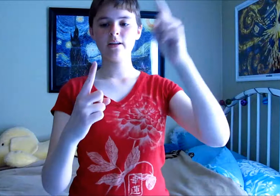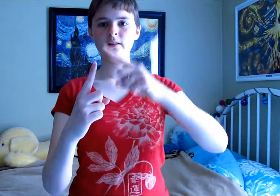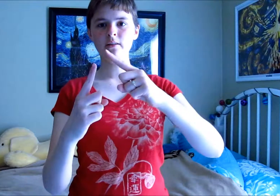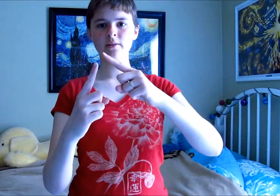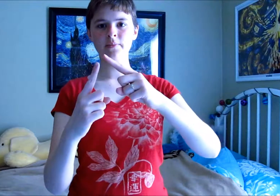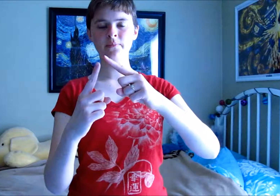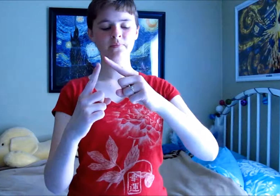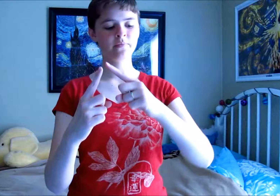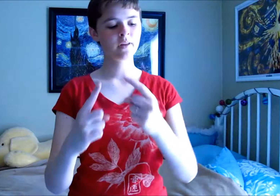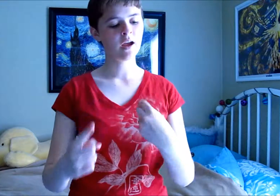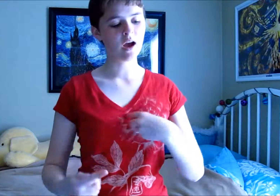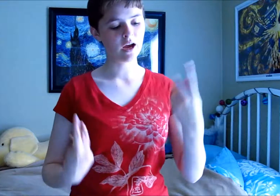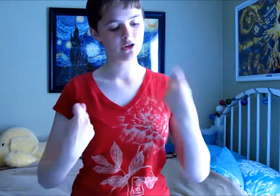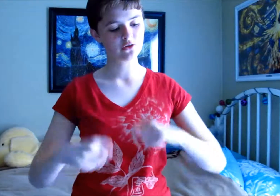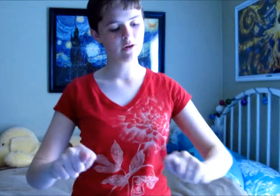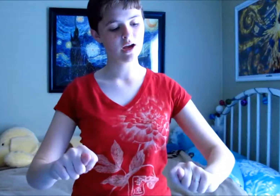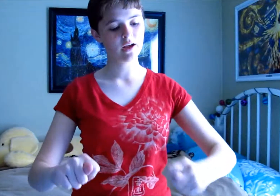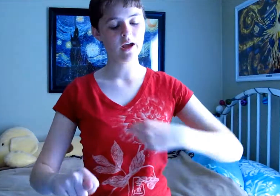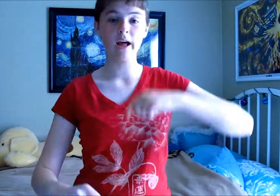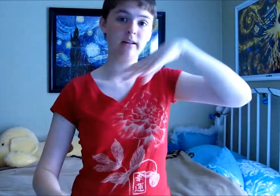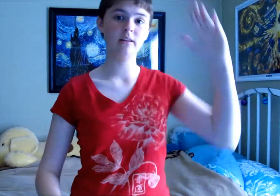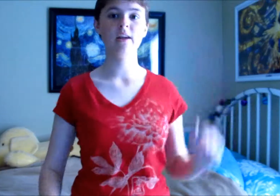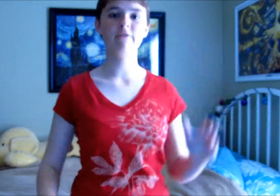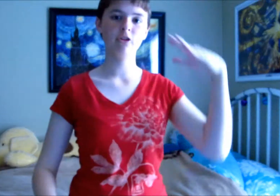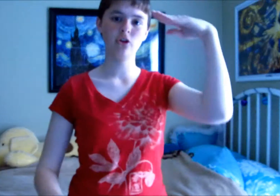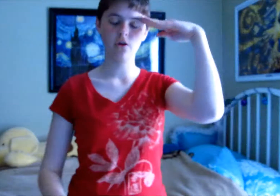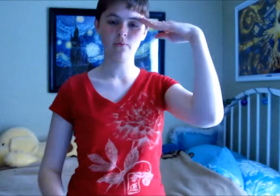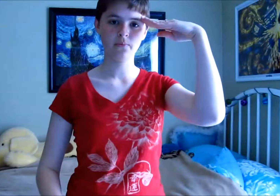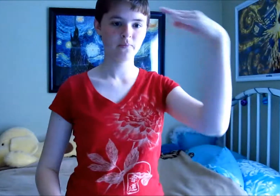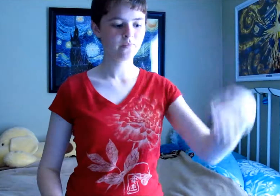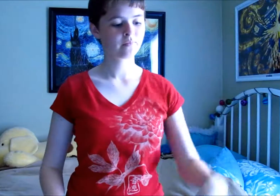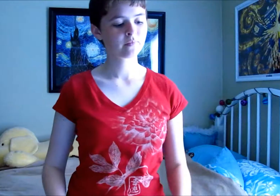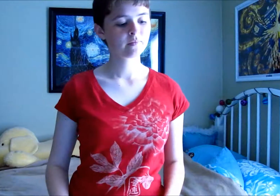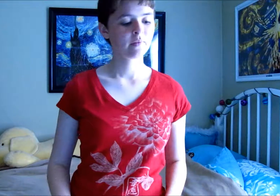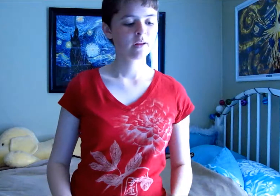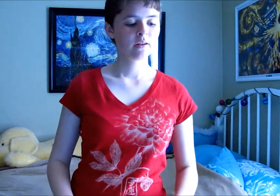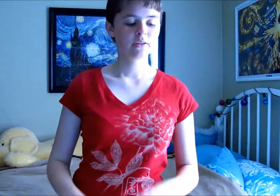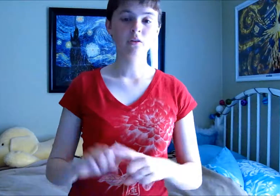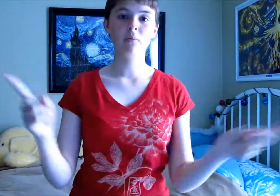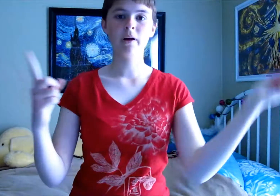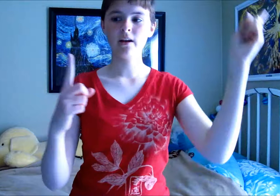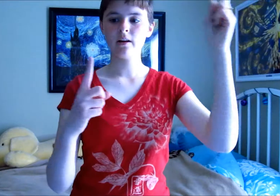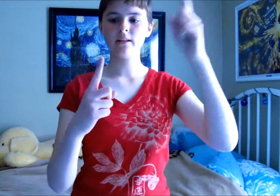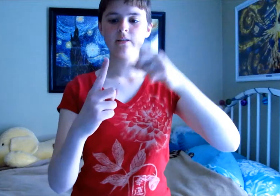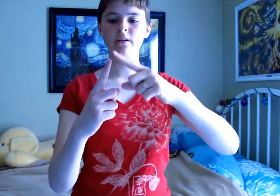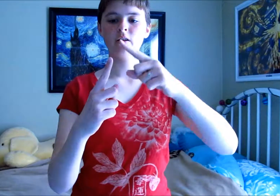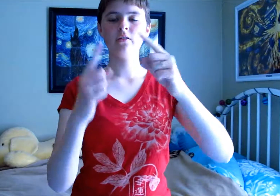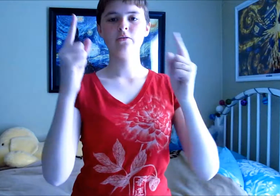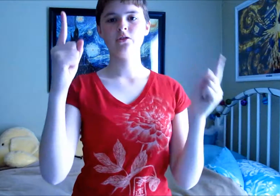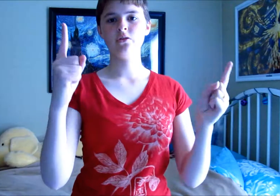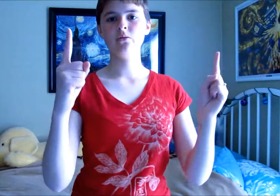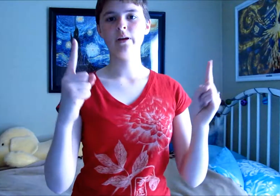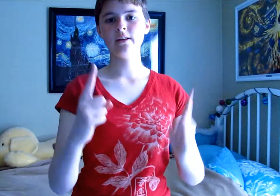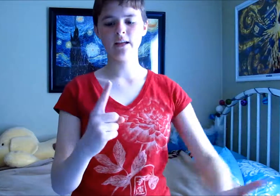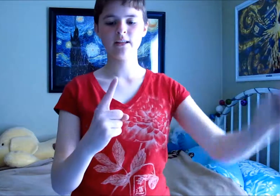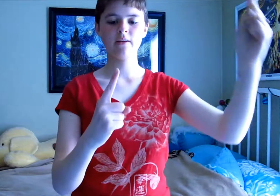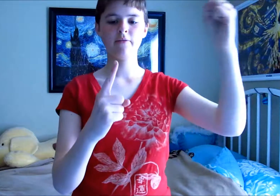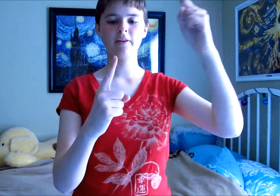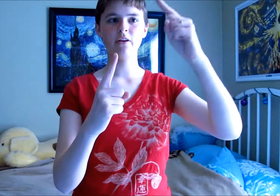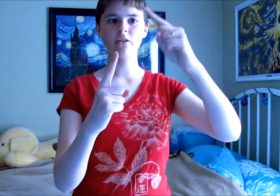until I try, I'll never know. So, but until two index fingers, you're